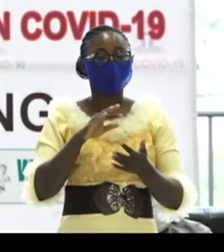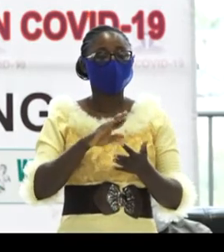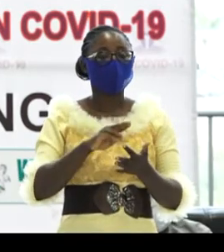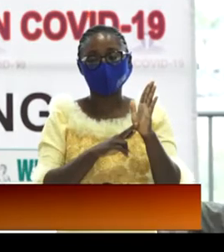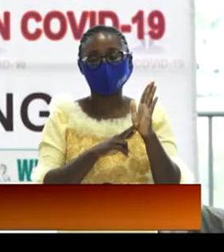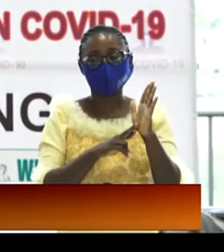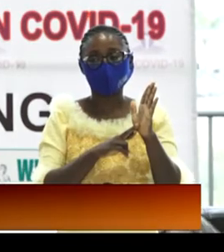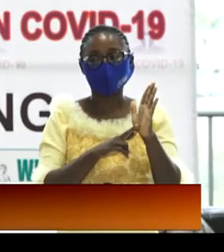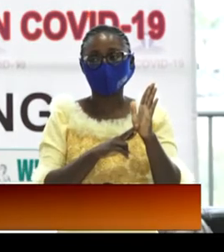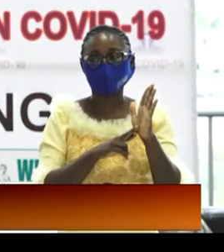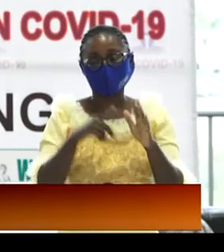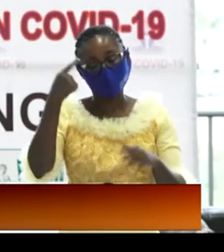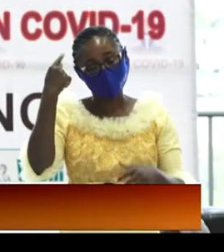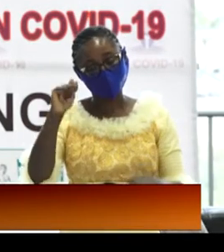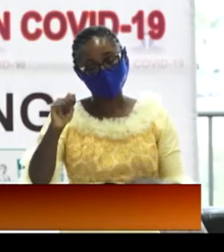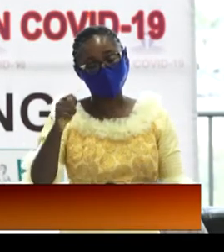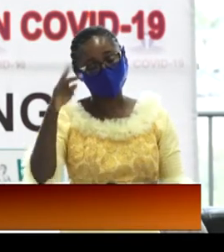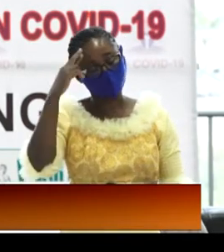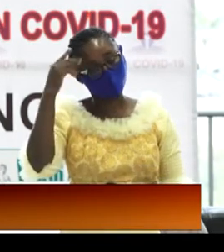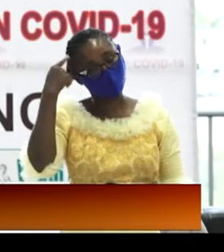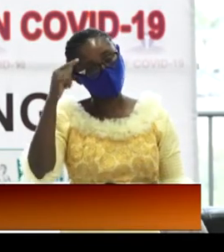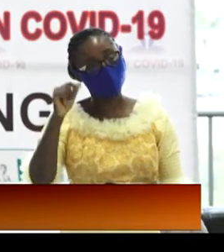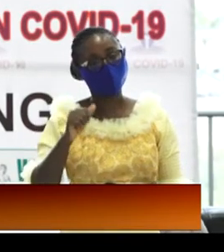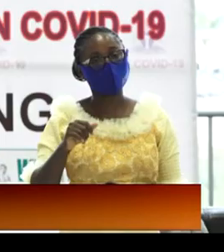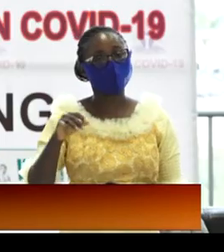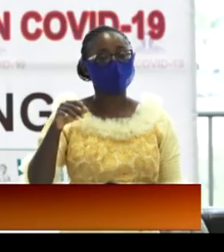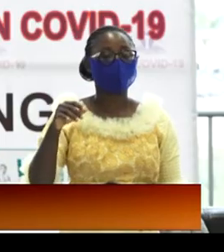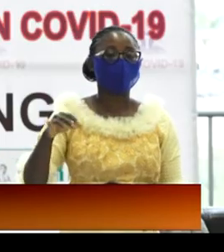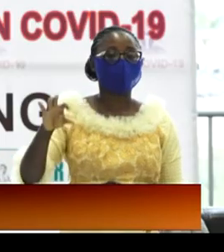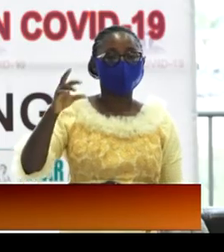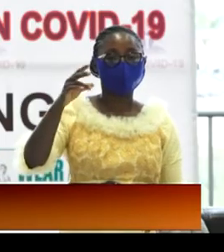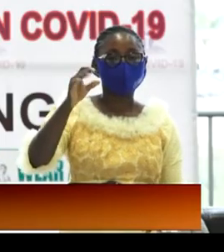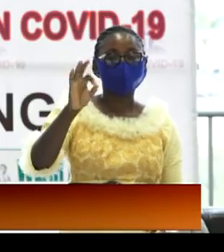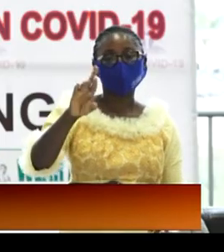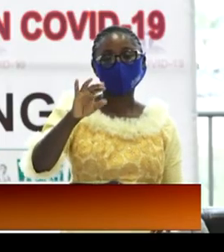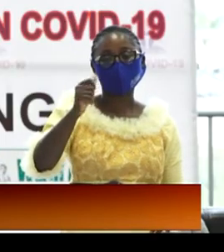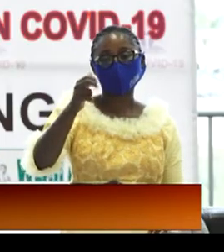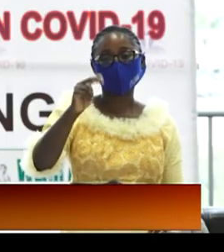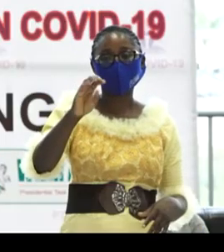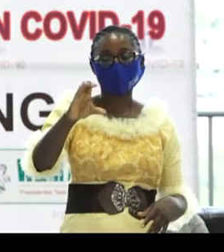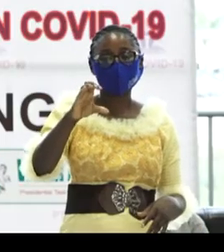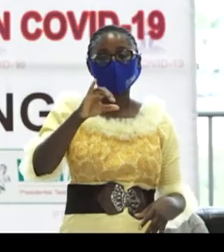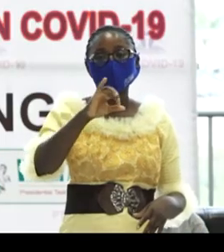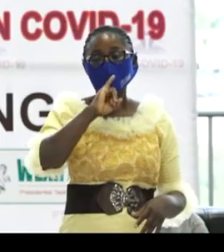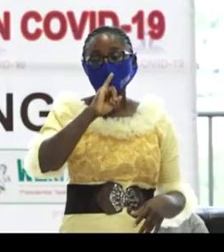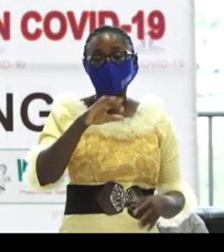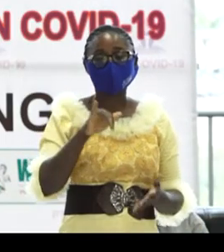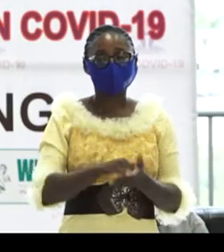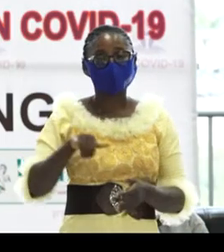approved. Now, the reason for Air France is that tourist visa holders are not allowed entry.